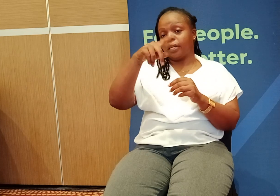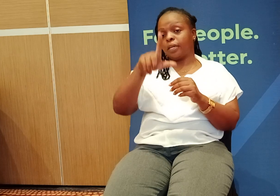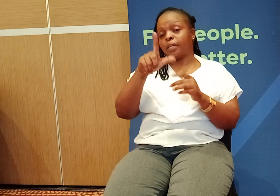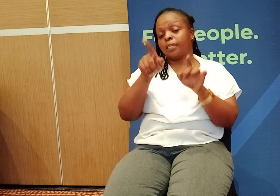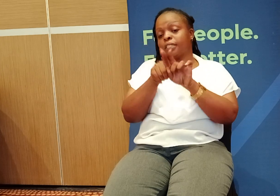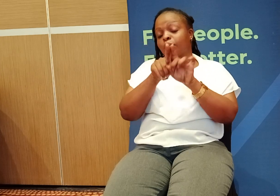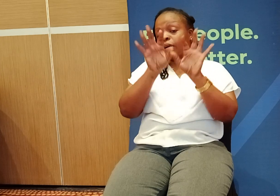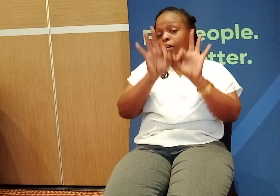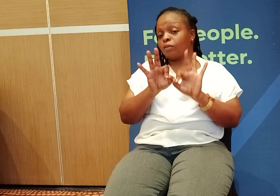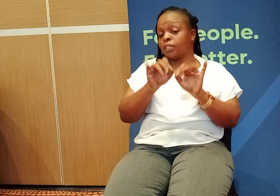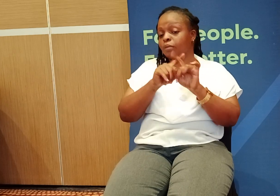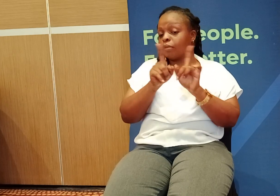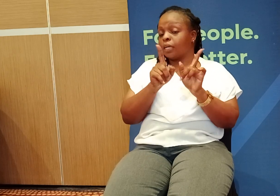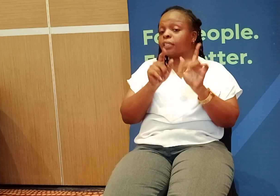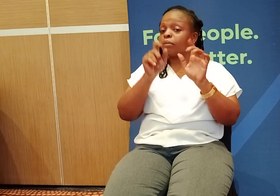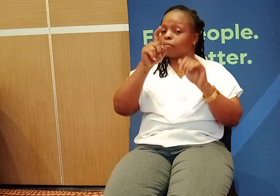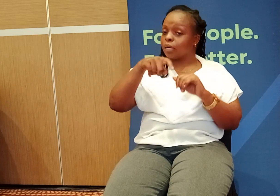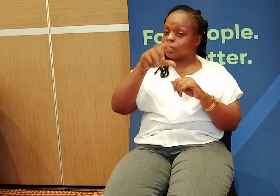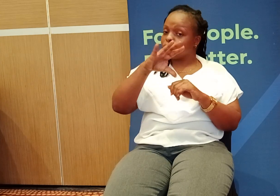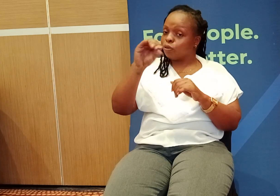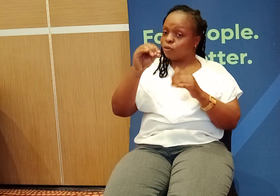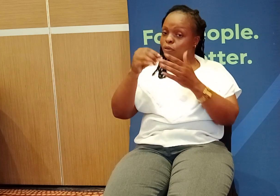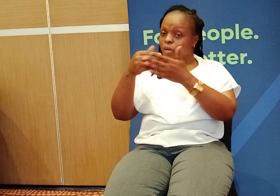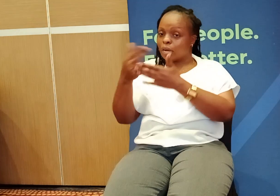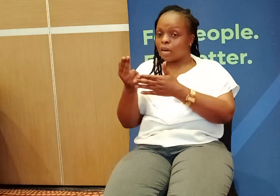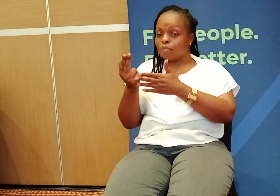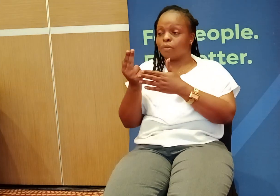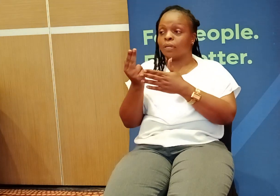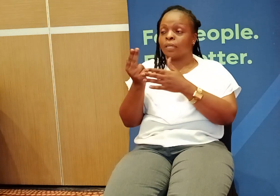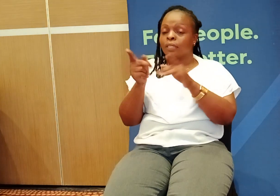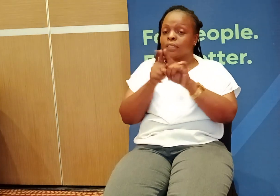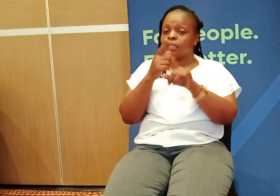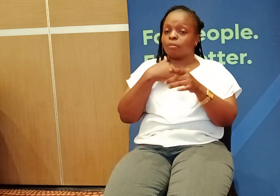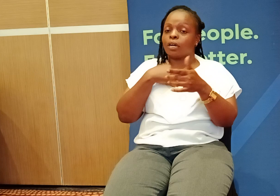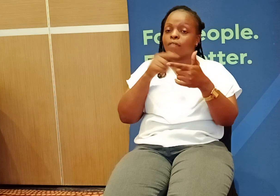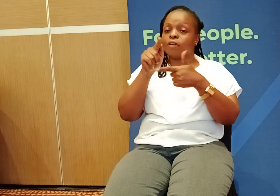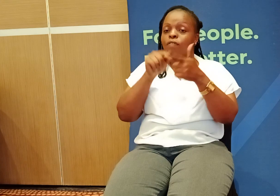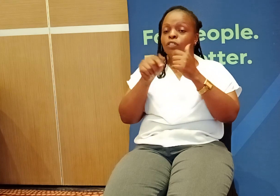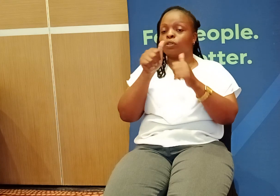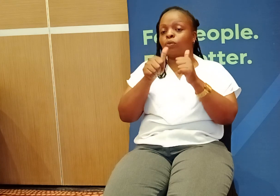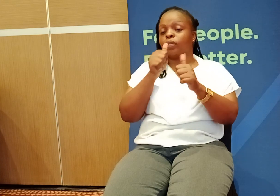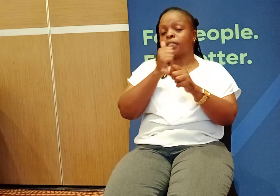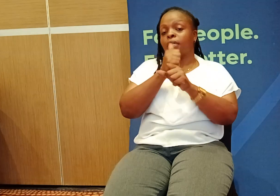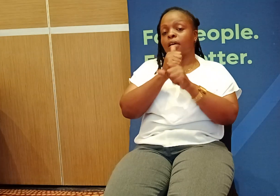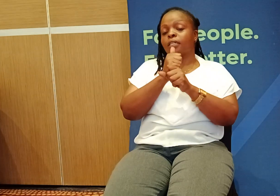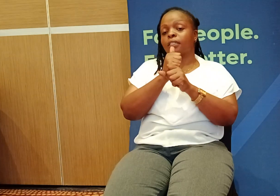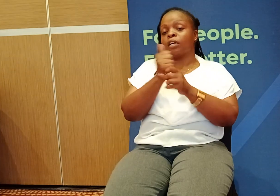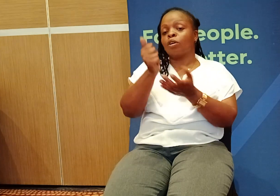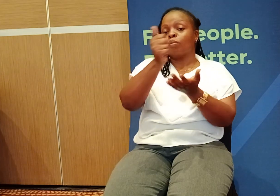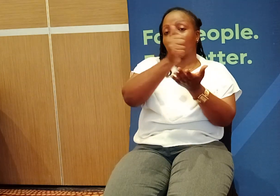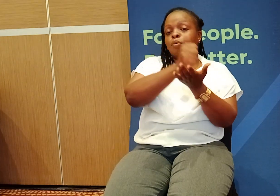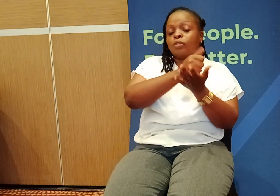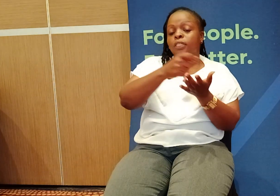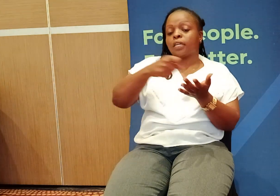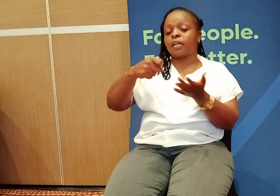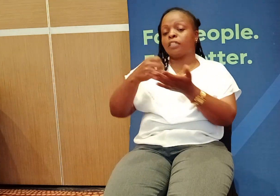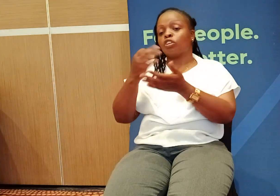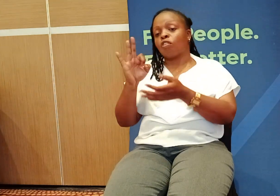still go up. We do have a division that does post write-off recoveries, and they do focus on that.